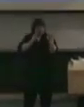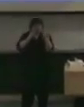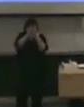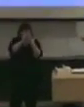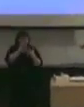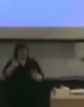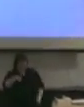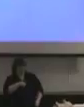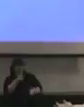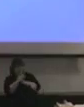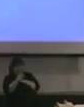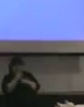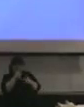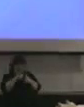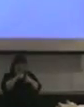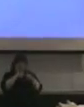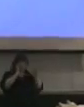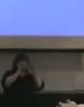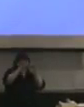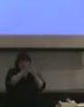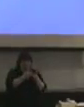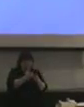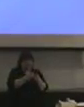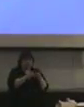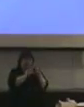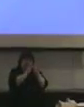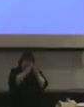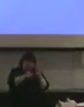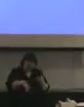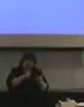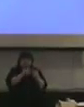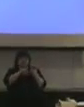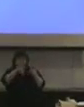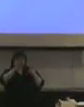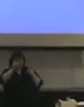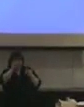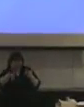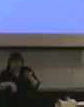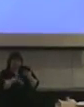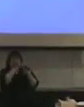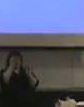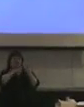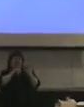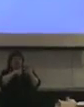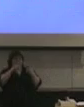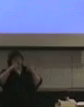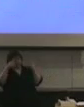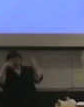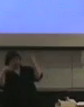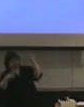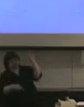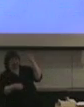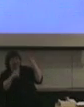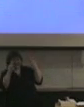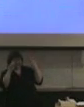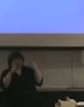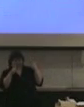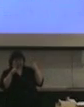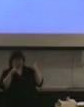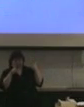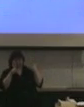definitely utilize our communication departments, our interpreters, our communication specialists, as well as various different sign language,